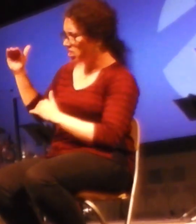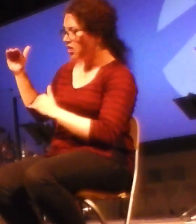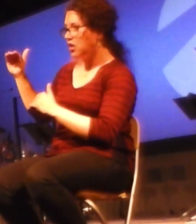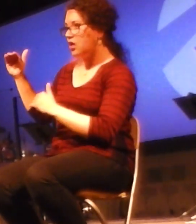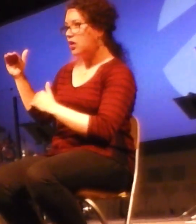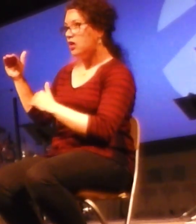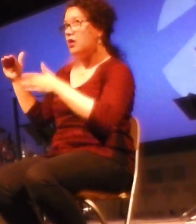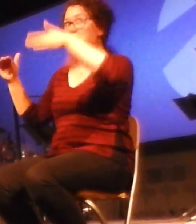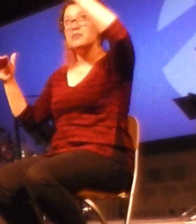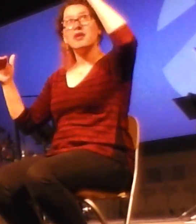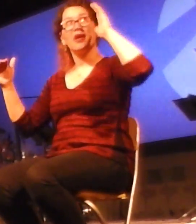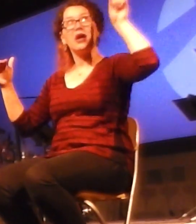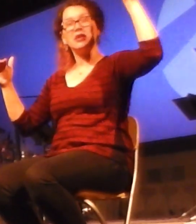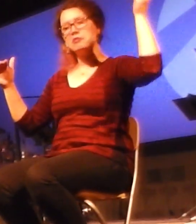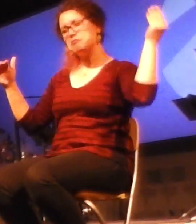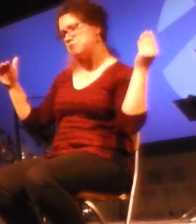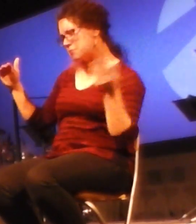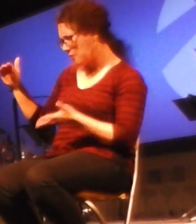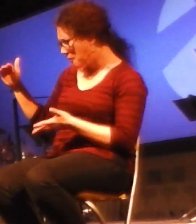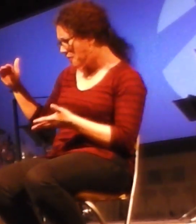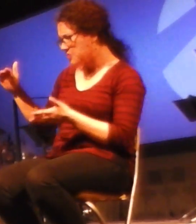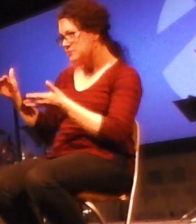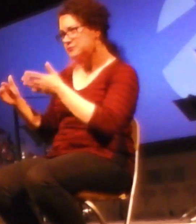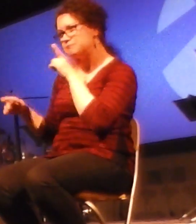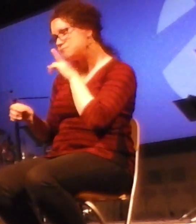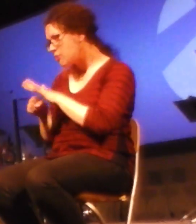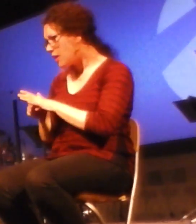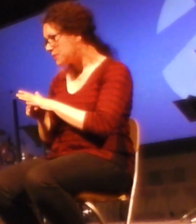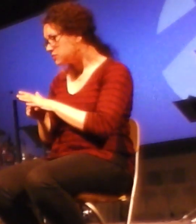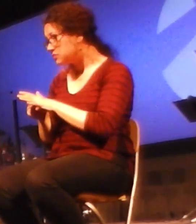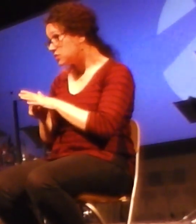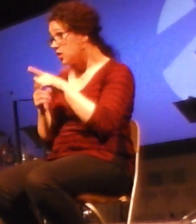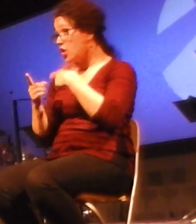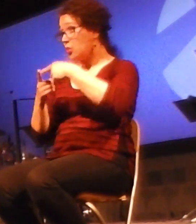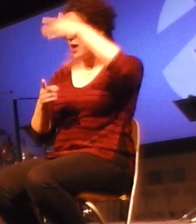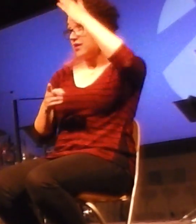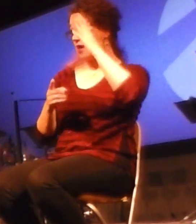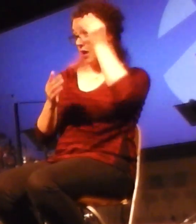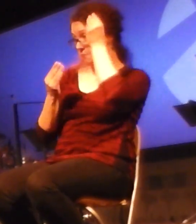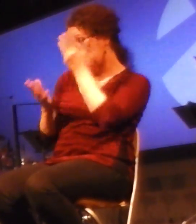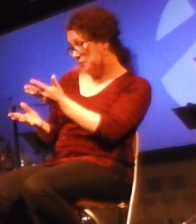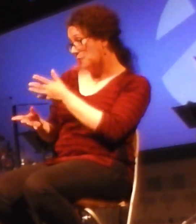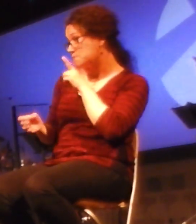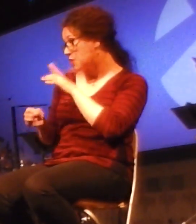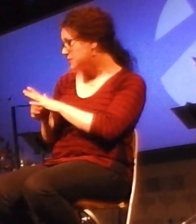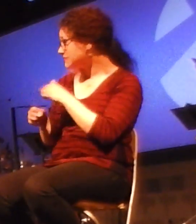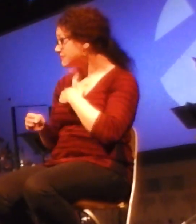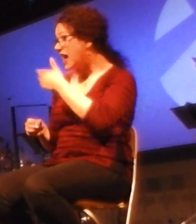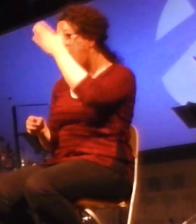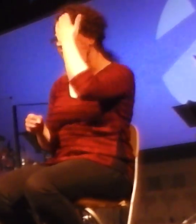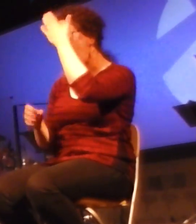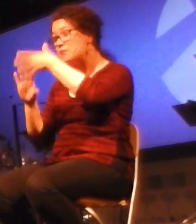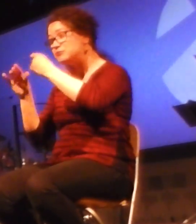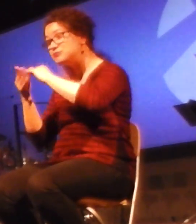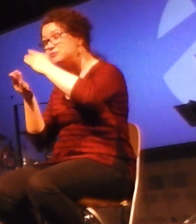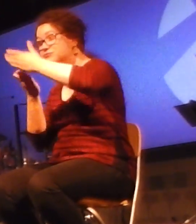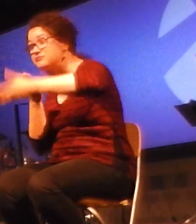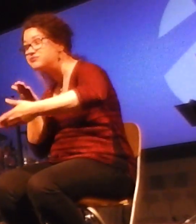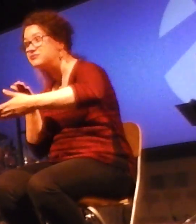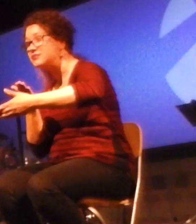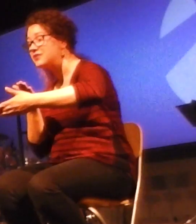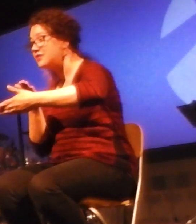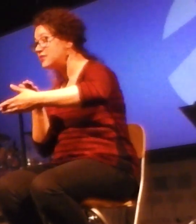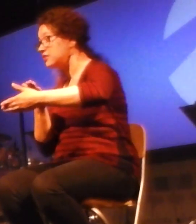promise, and when he gives them the promise, you realize what happens when God has this promise. When he says, I know the end of the story, is that the power that